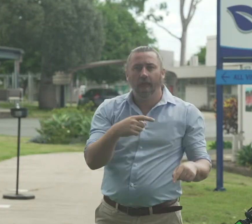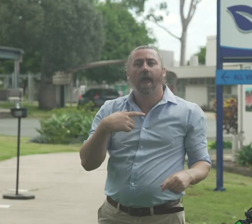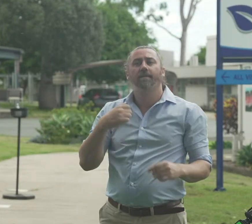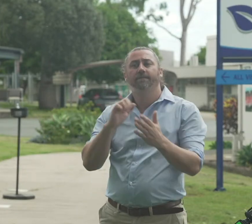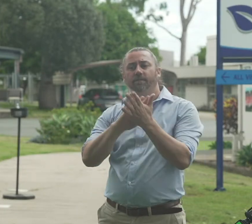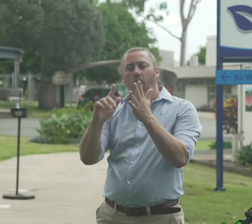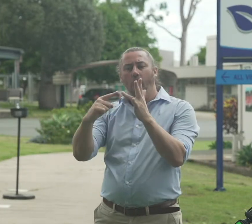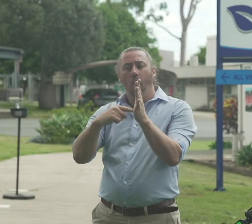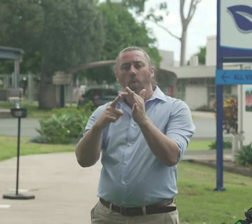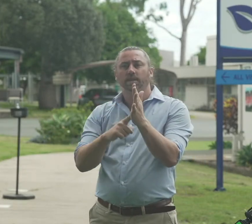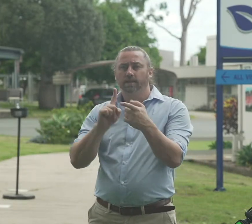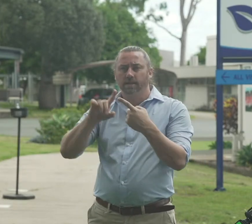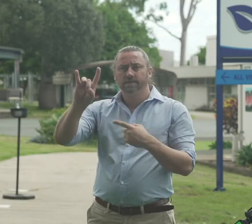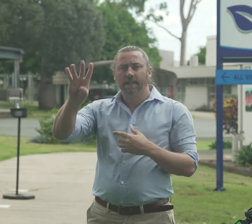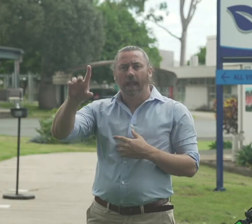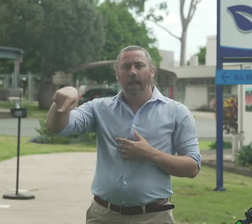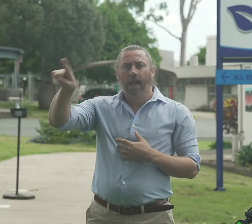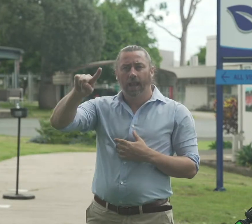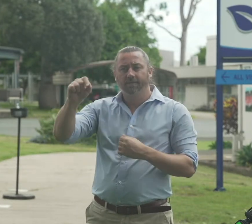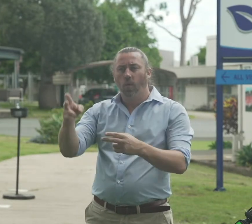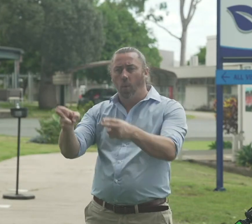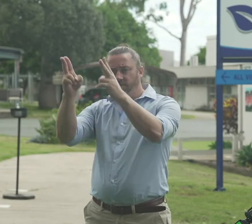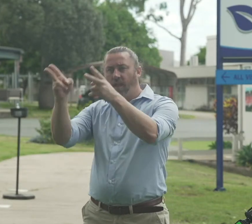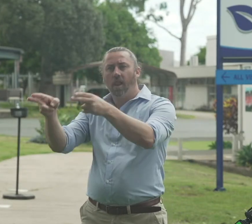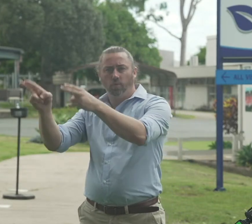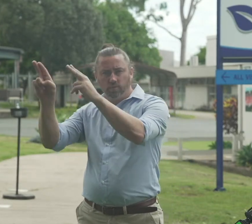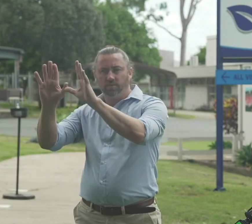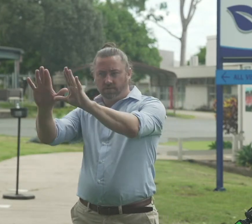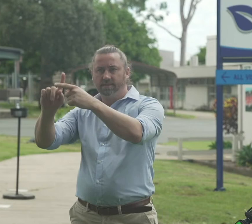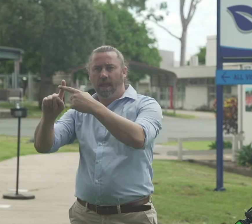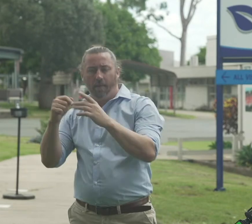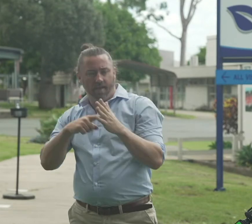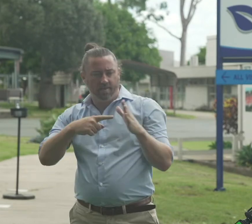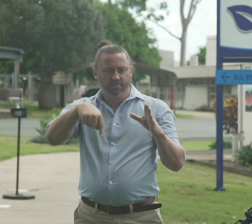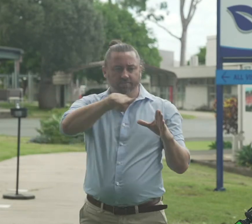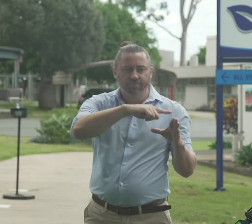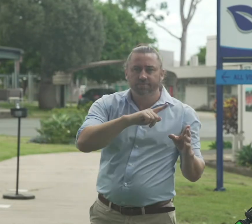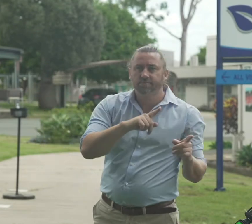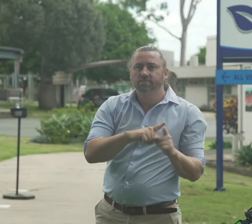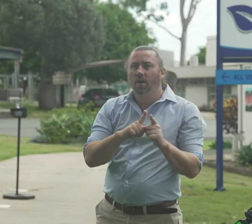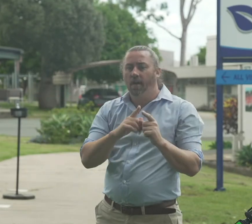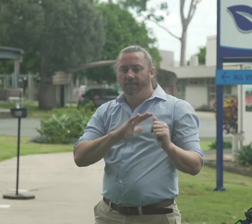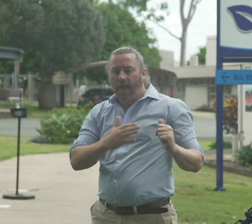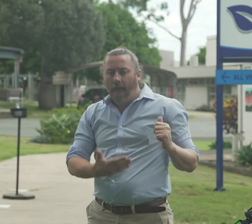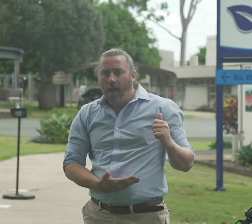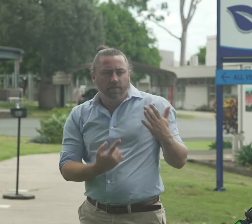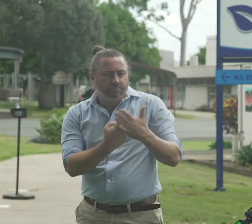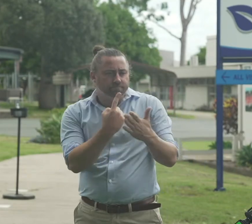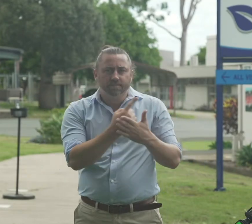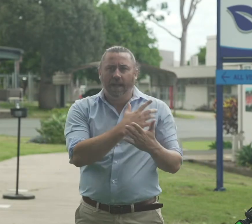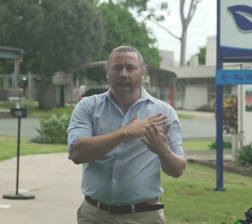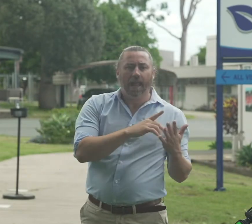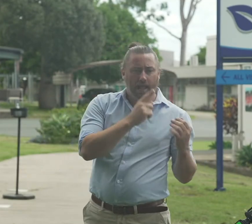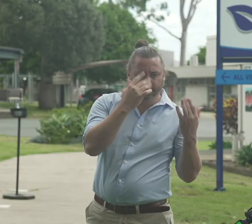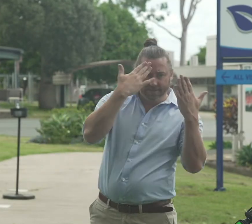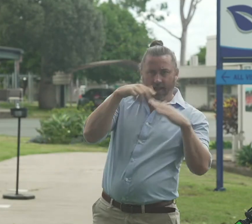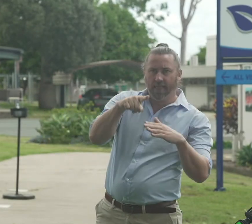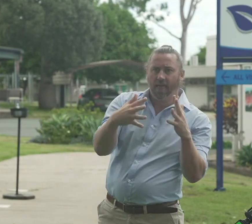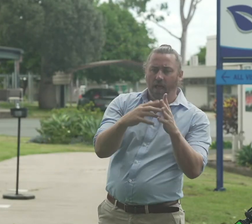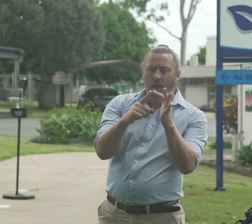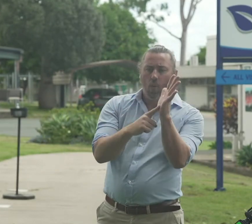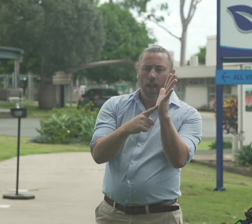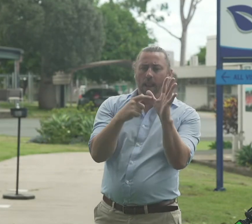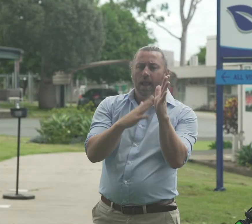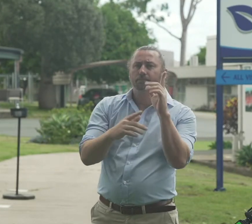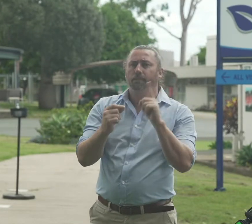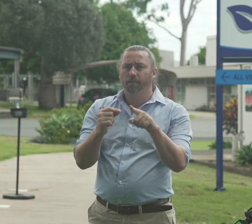hotel quarantine program, underlining how we continue to have this need for accommodation. And I'm certainly pleased to